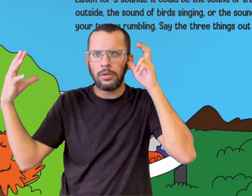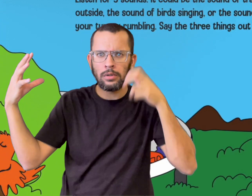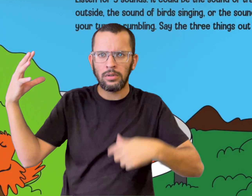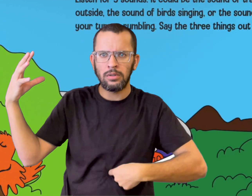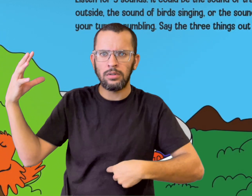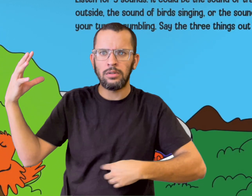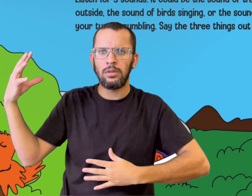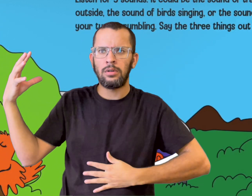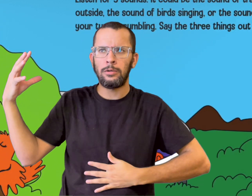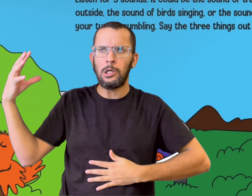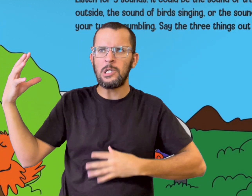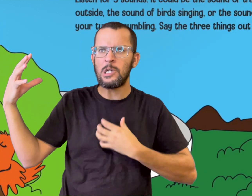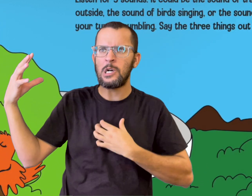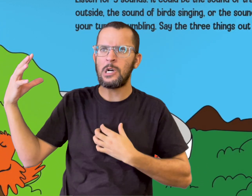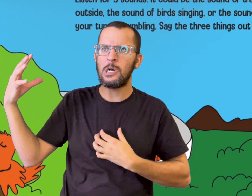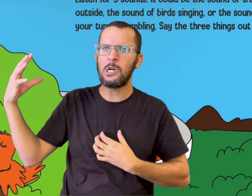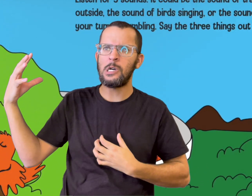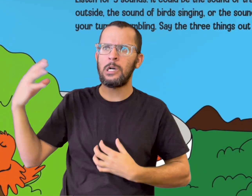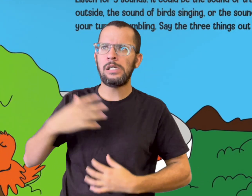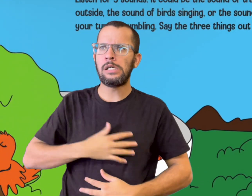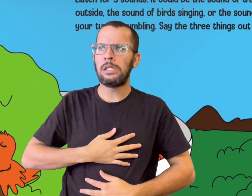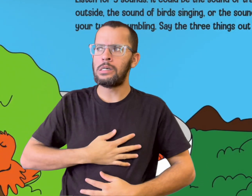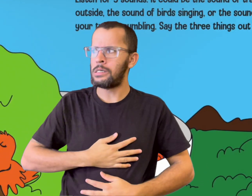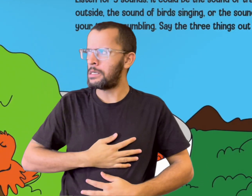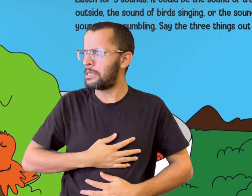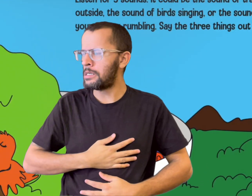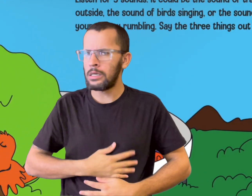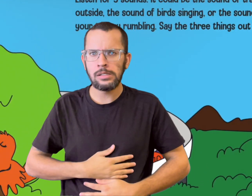rumbling. Say the 3 things out loud.